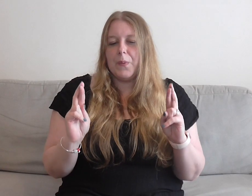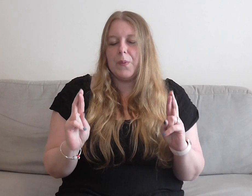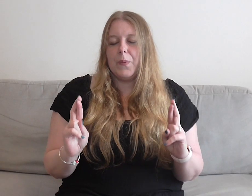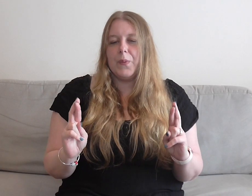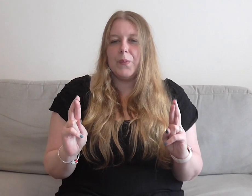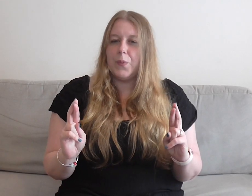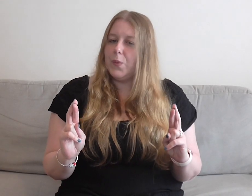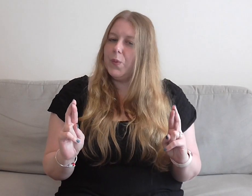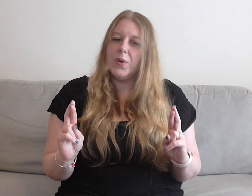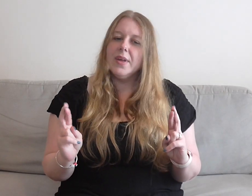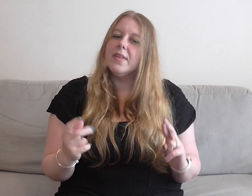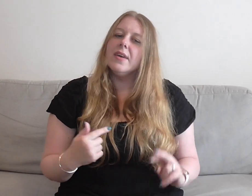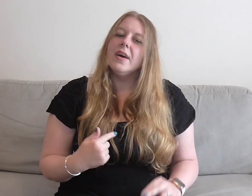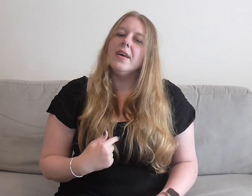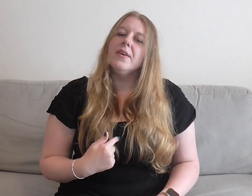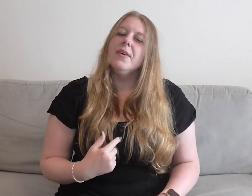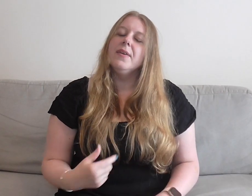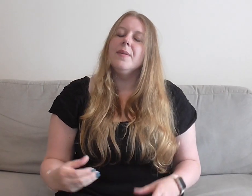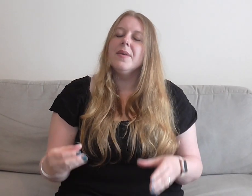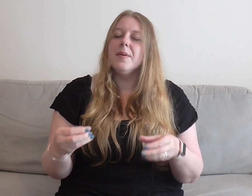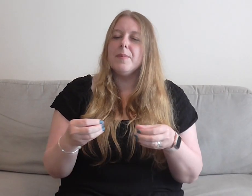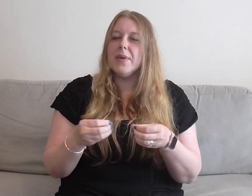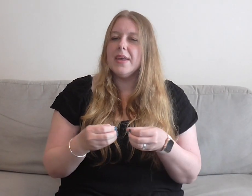Wish I could be